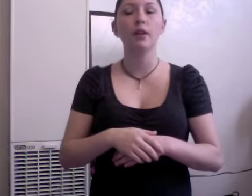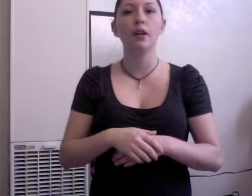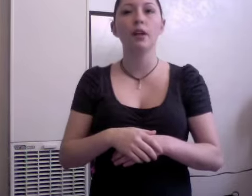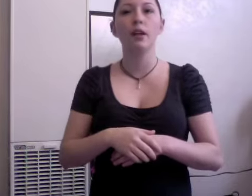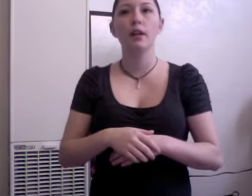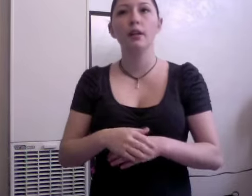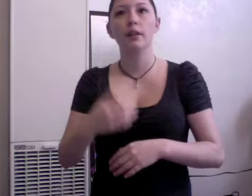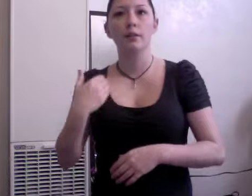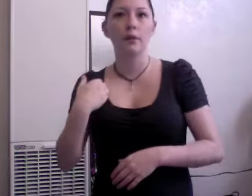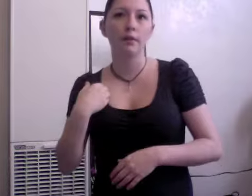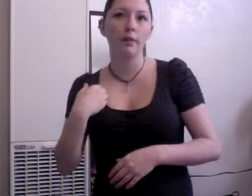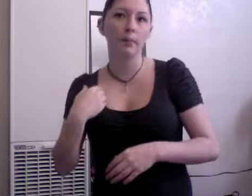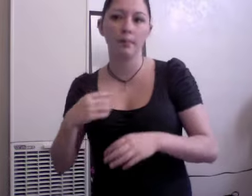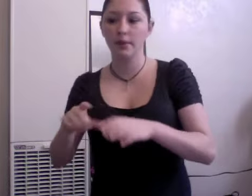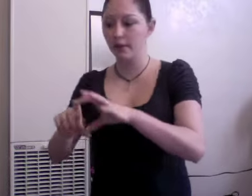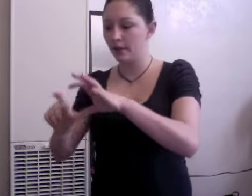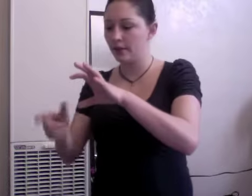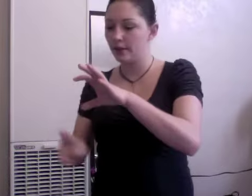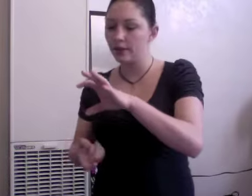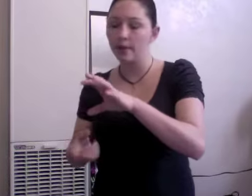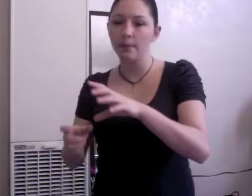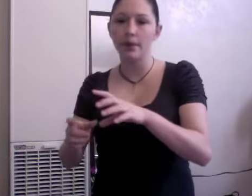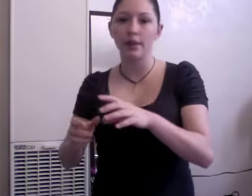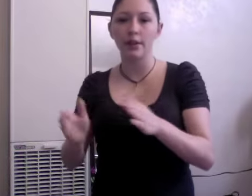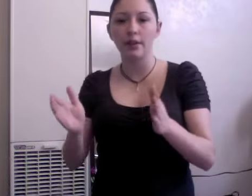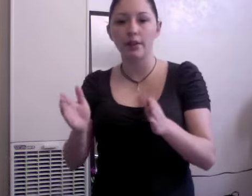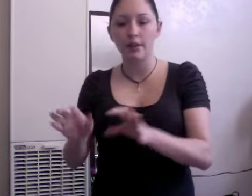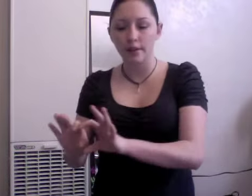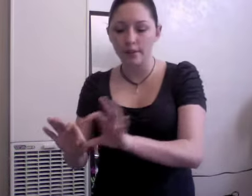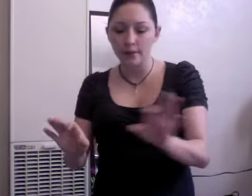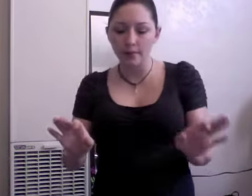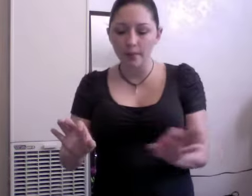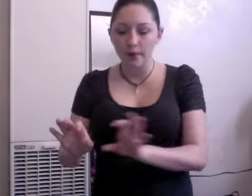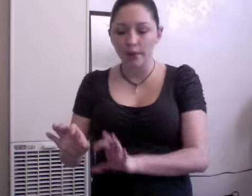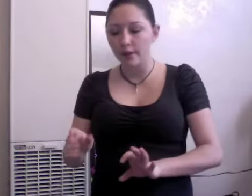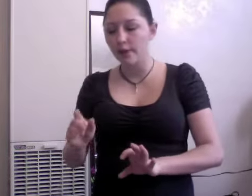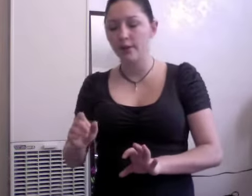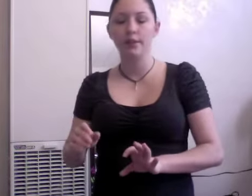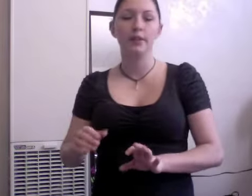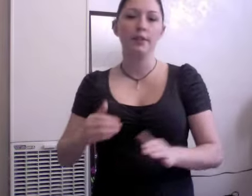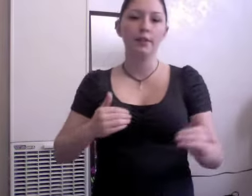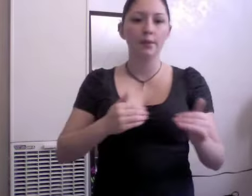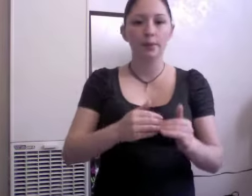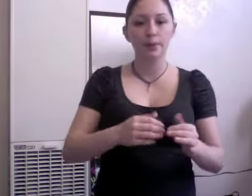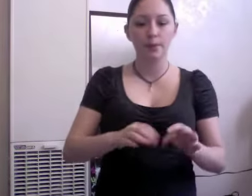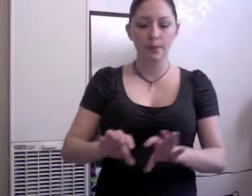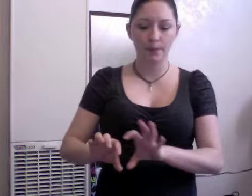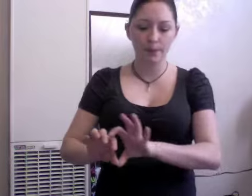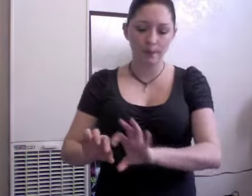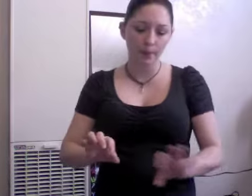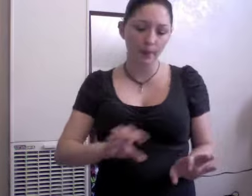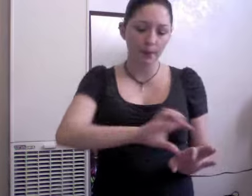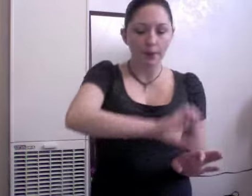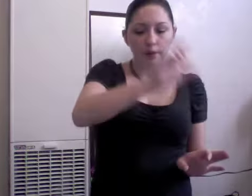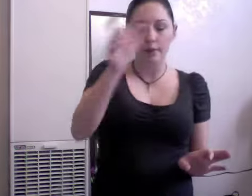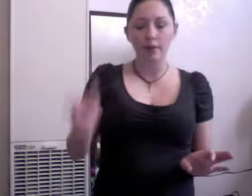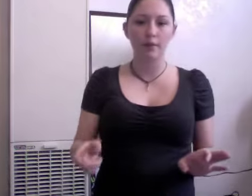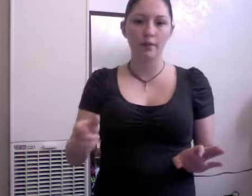small intestine and the large intestine and the rectum. Right, it continues on like that. And so you can kind of think